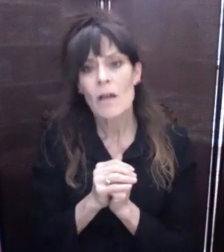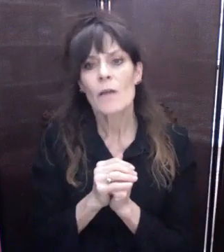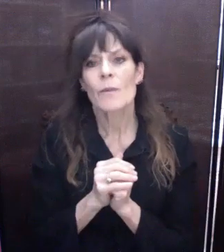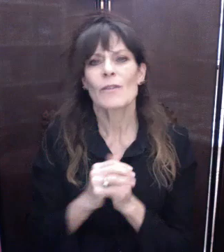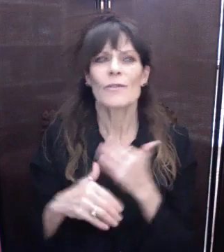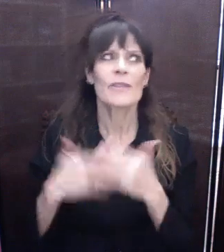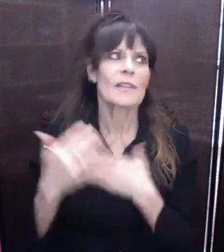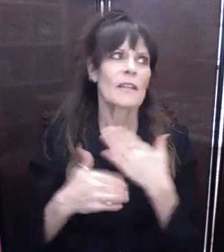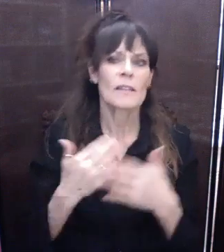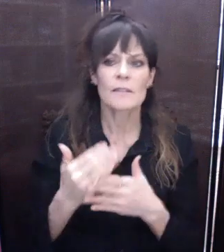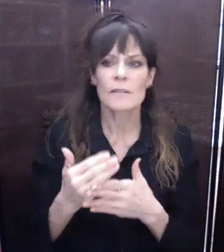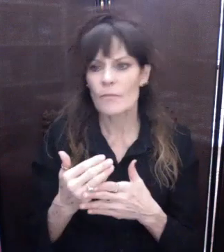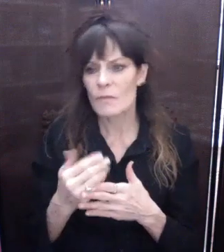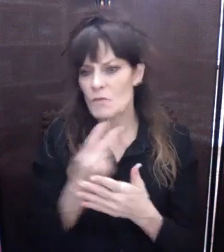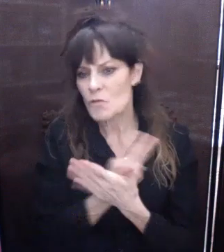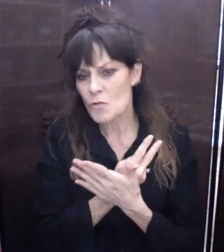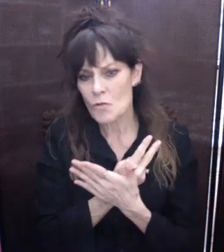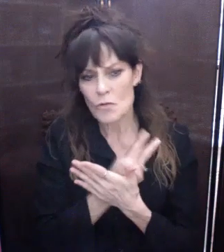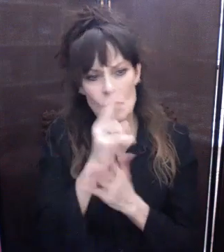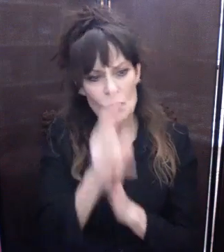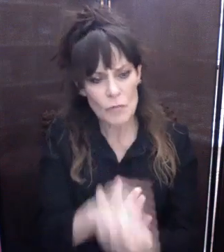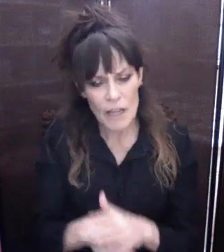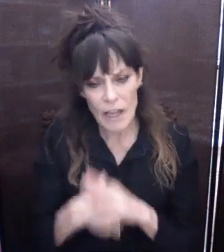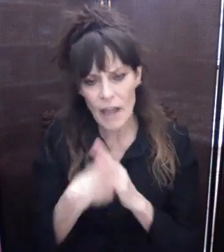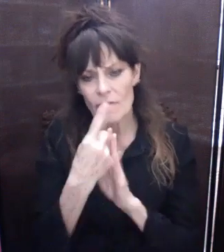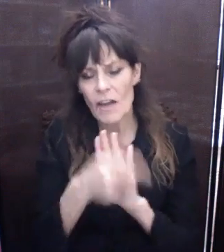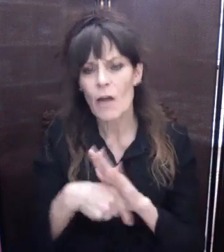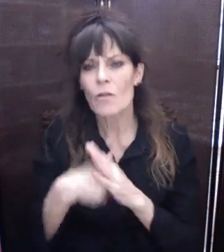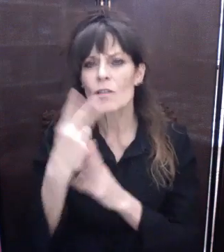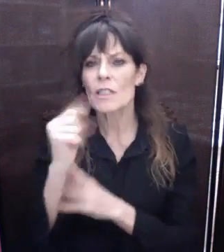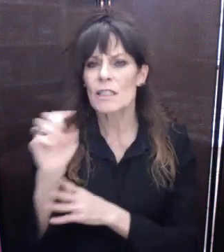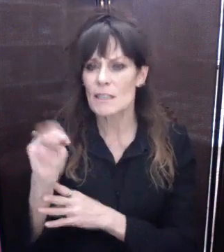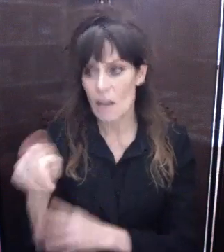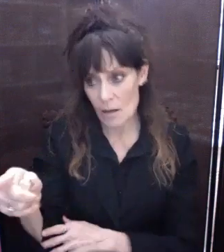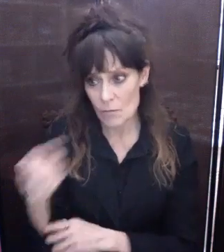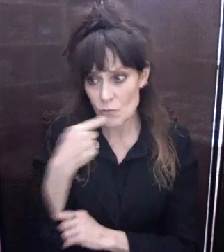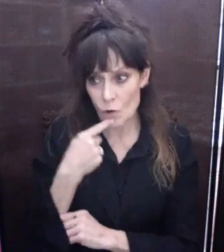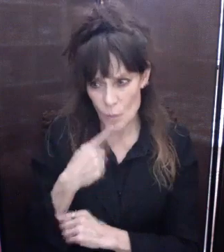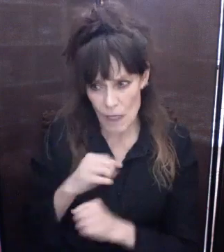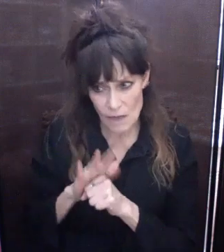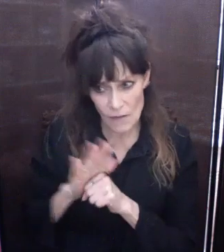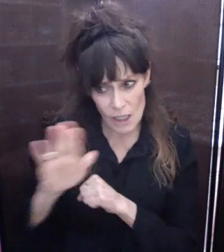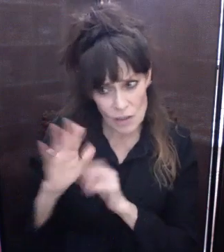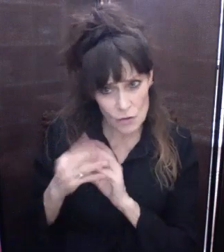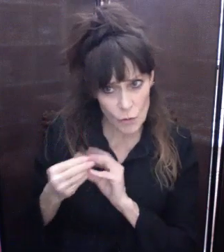next 2.5 hours, Tom told me enough of his story so that I could identify with